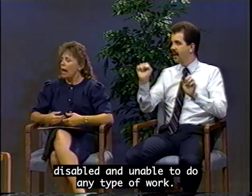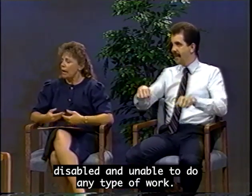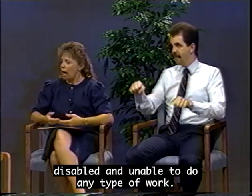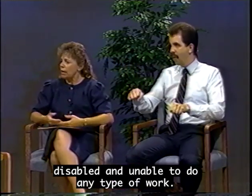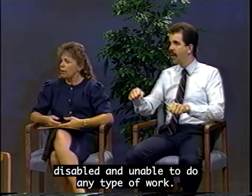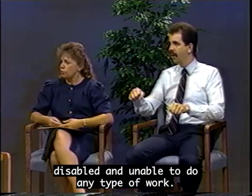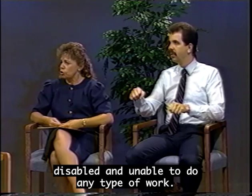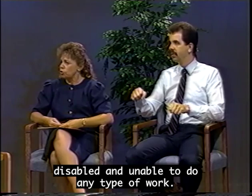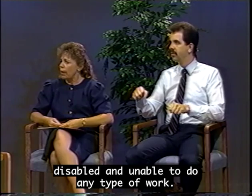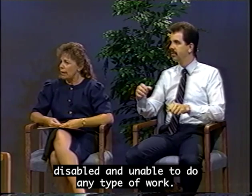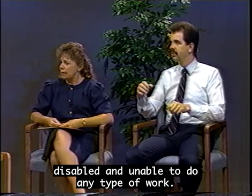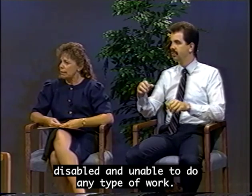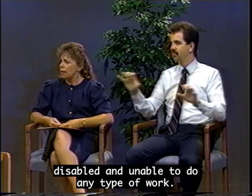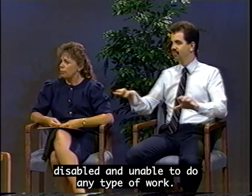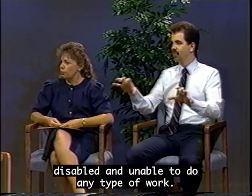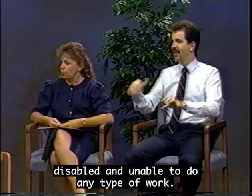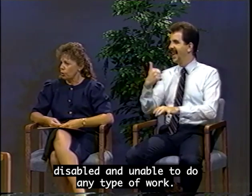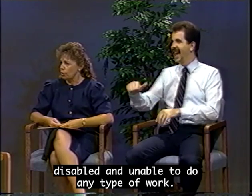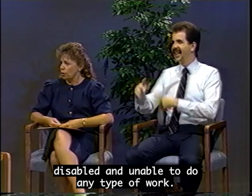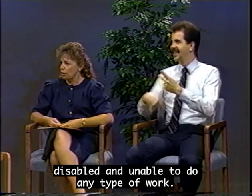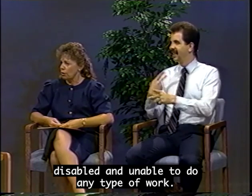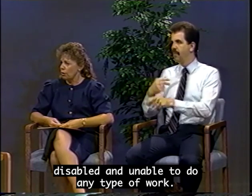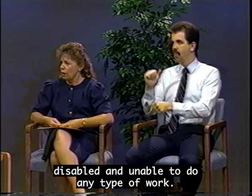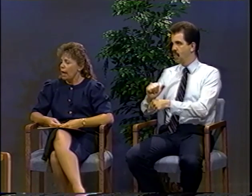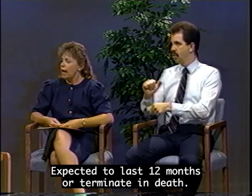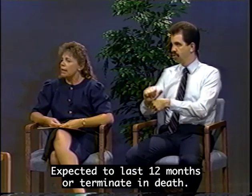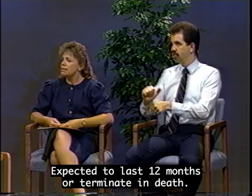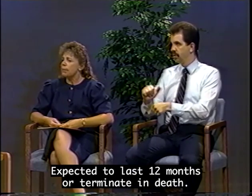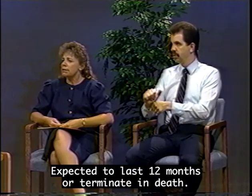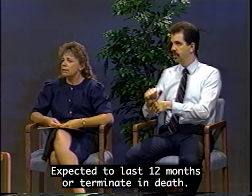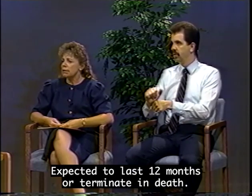disabled and unable to do any type of work,